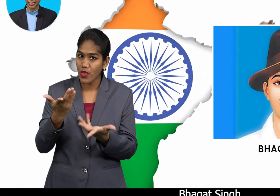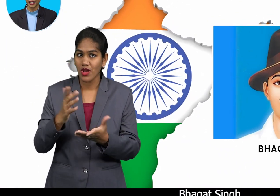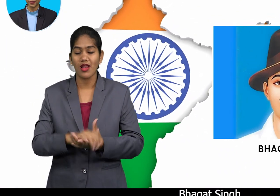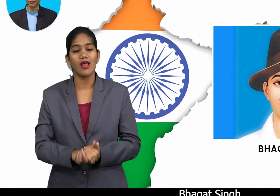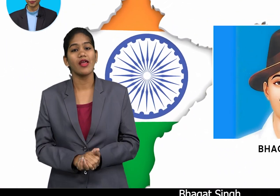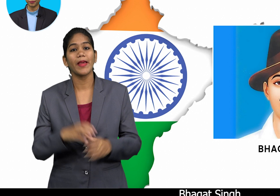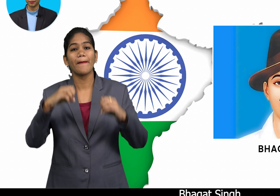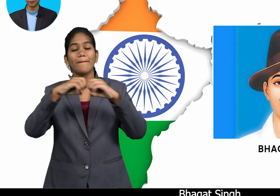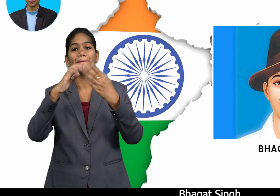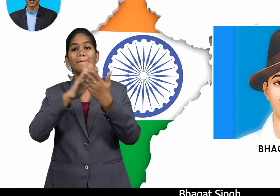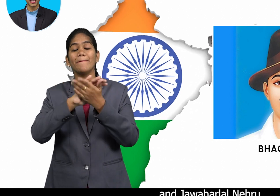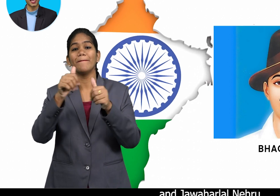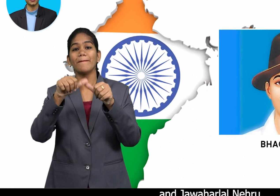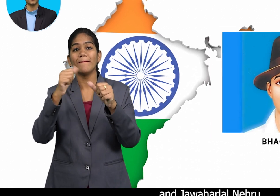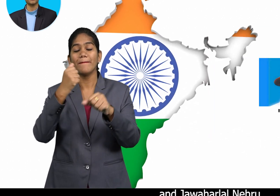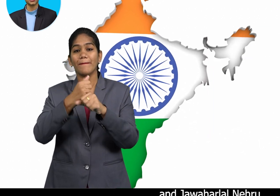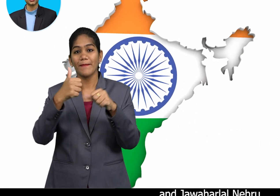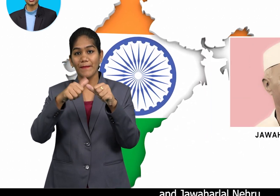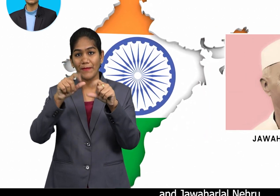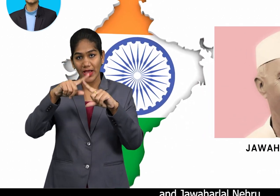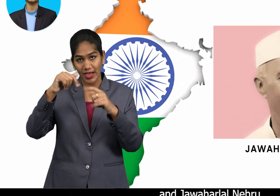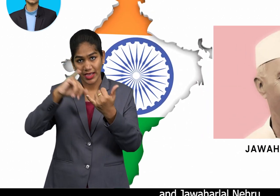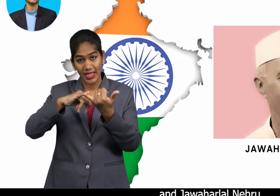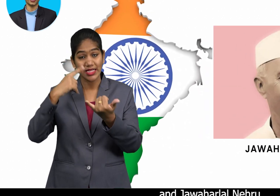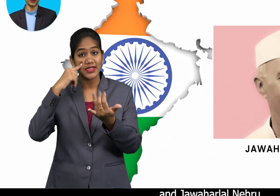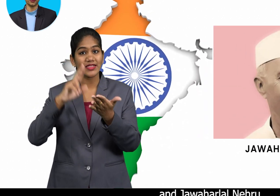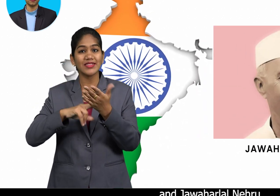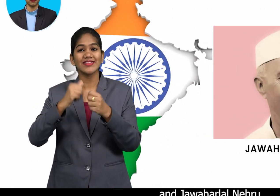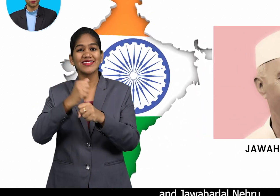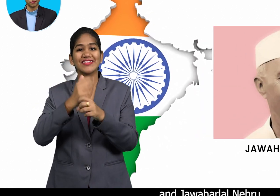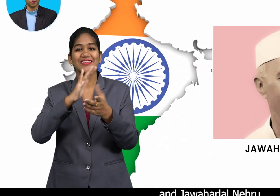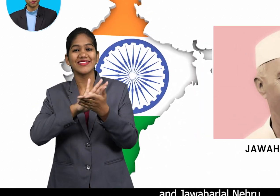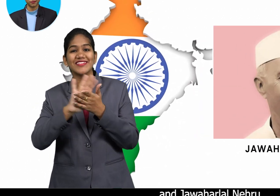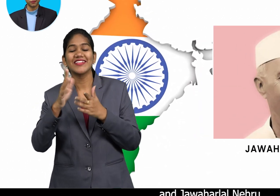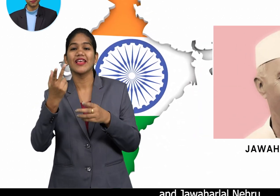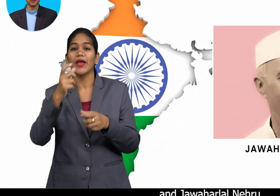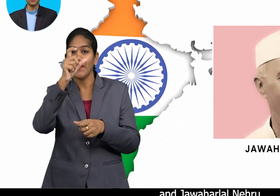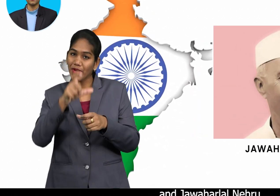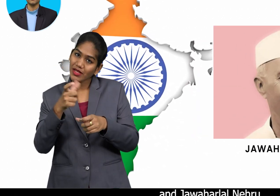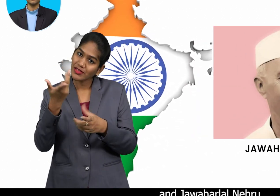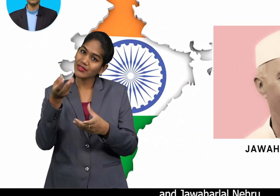Bhagat Singh, and Jawaharlal Nehru.